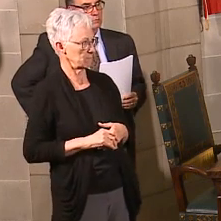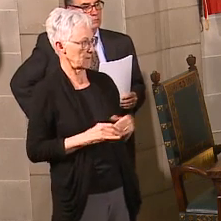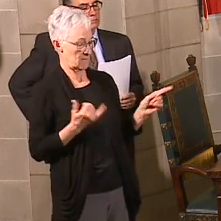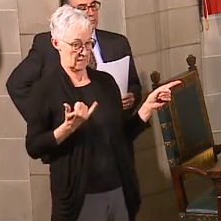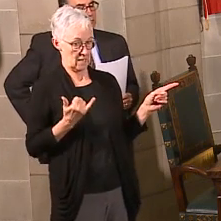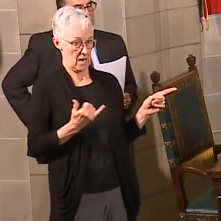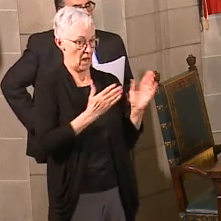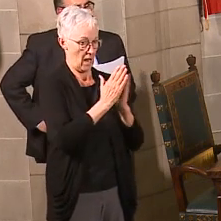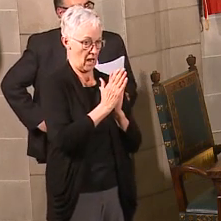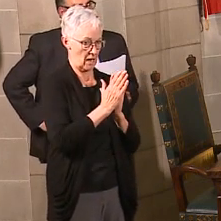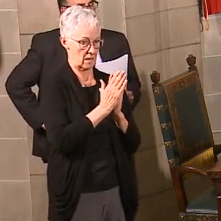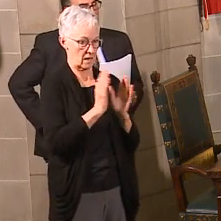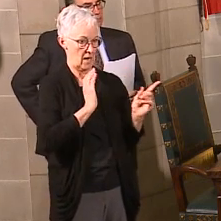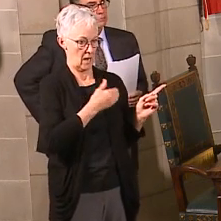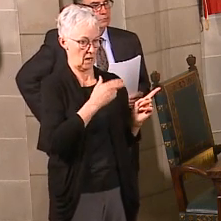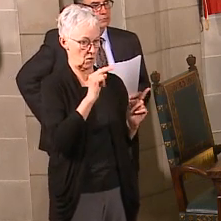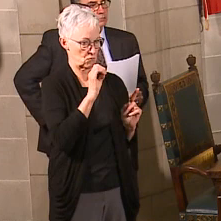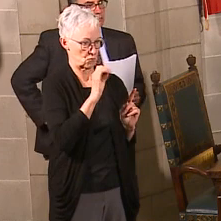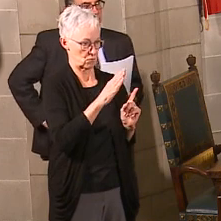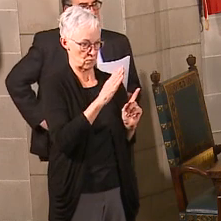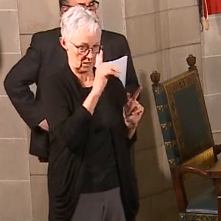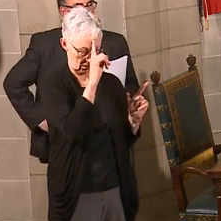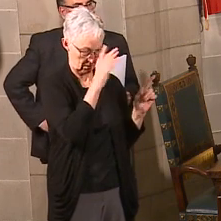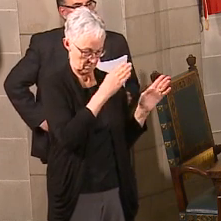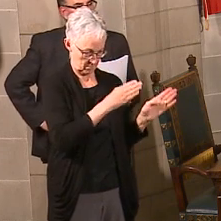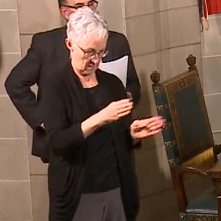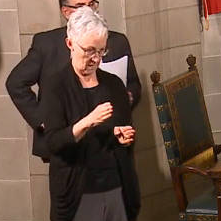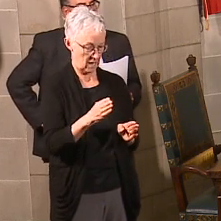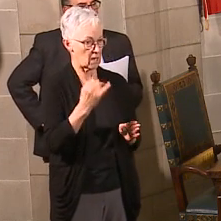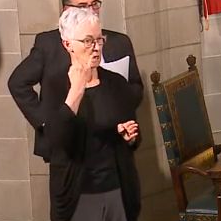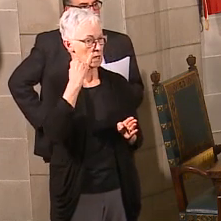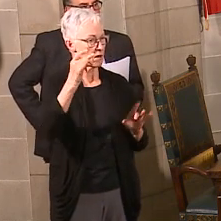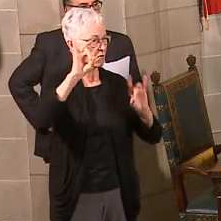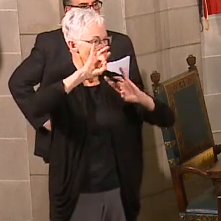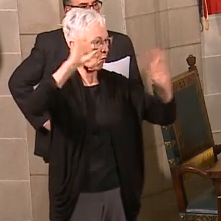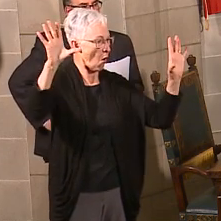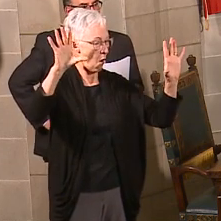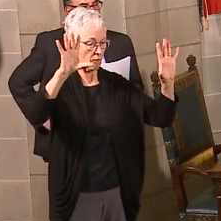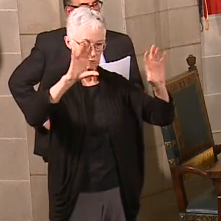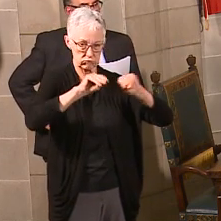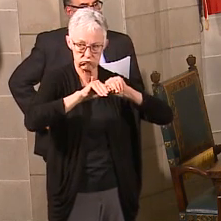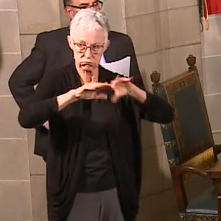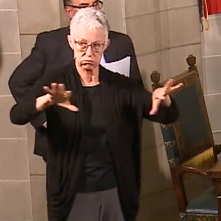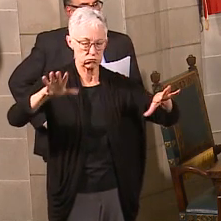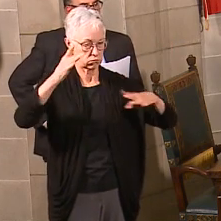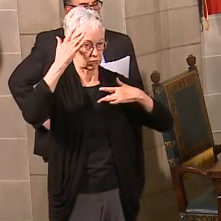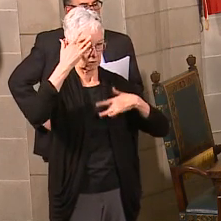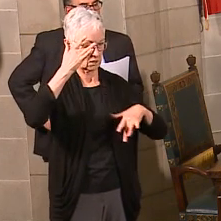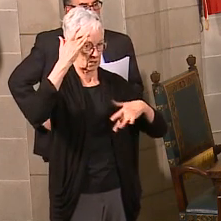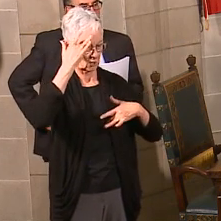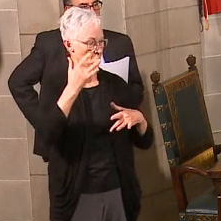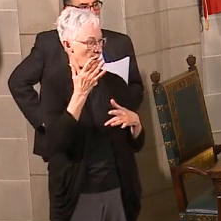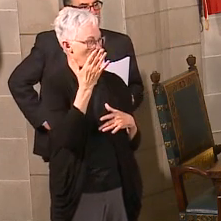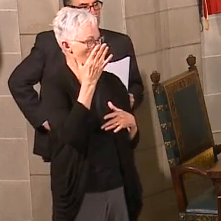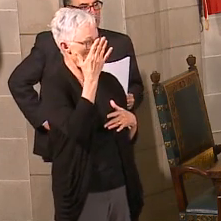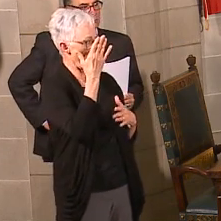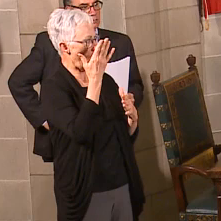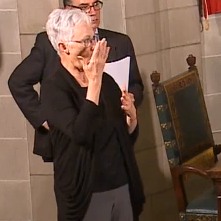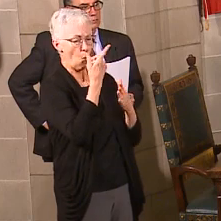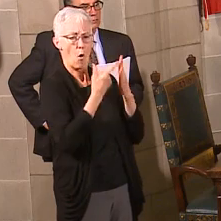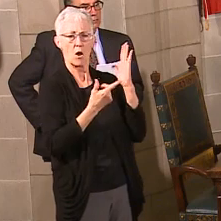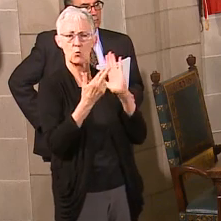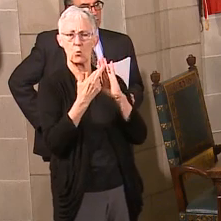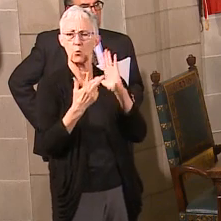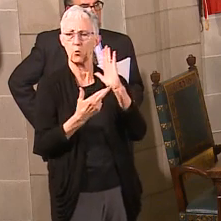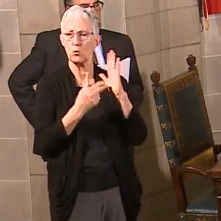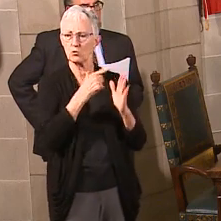Does the Nebraska plan the governor has followed include additional steps in the event of significant outbreak? If so, what would cause those provisions to be invoked? And again, it